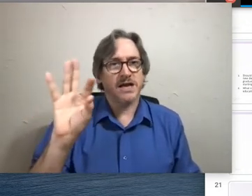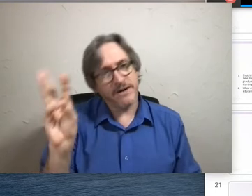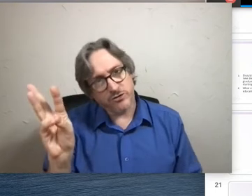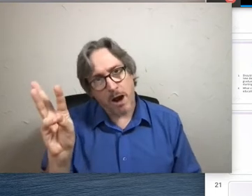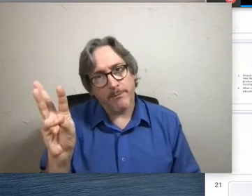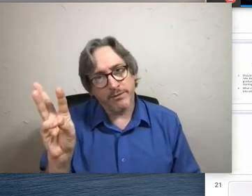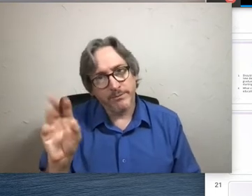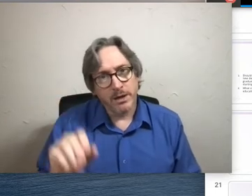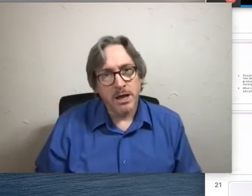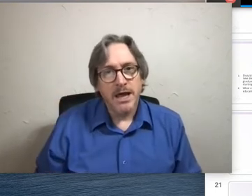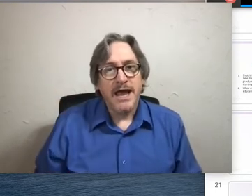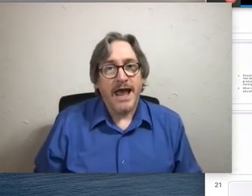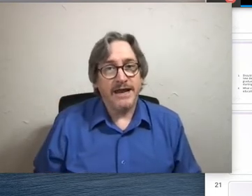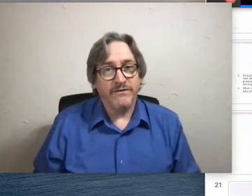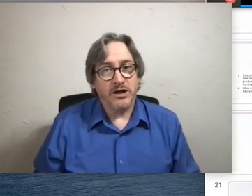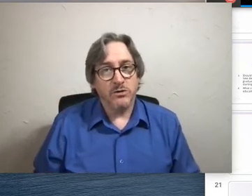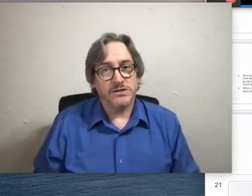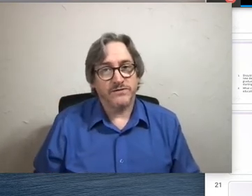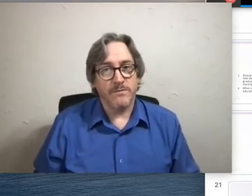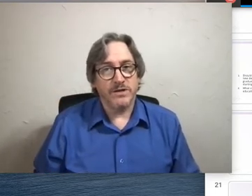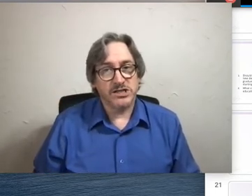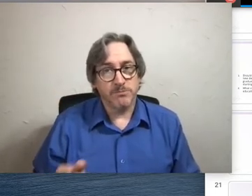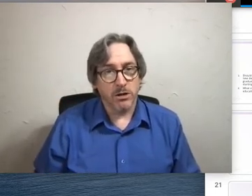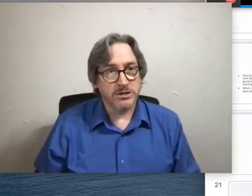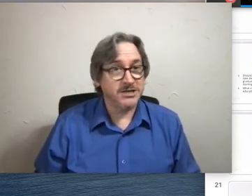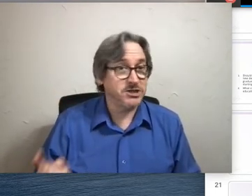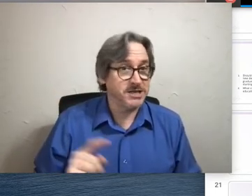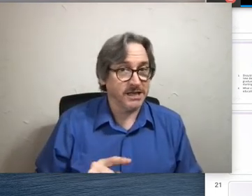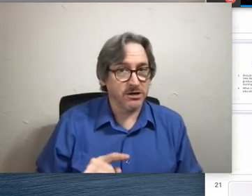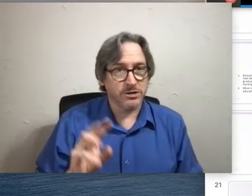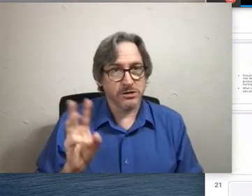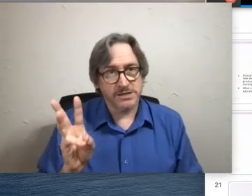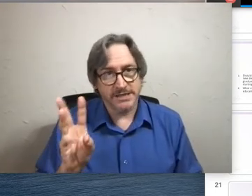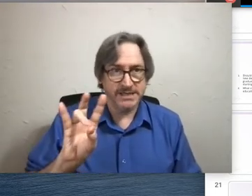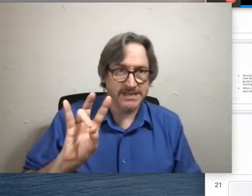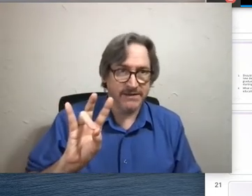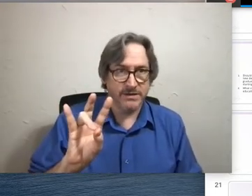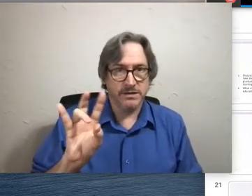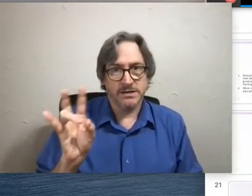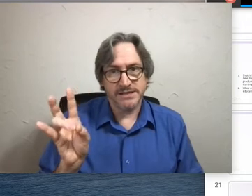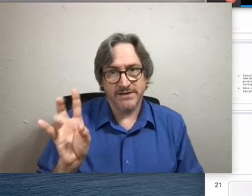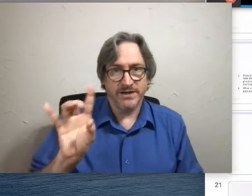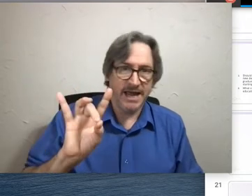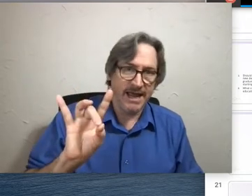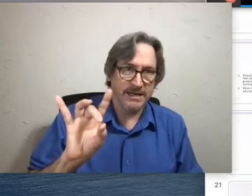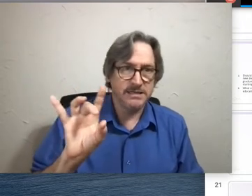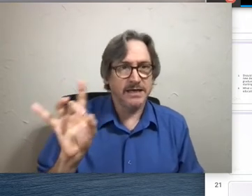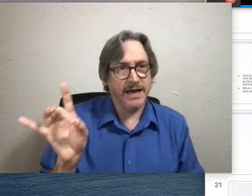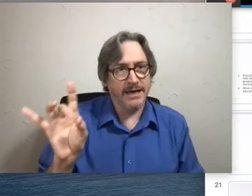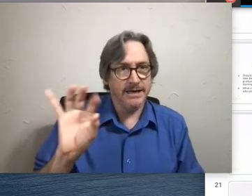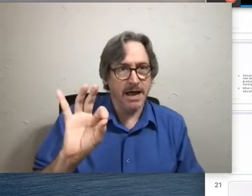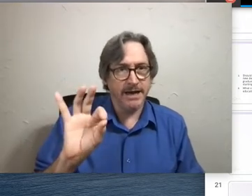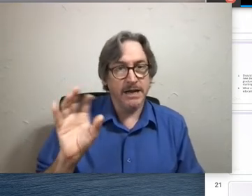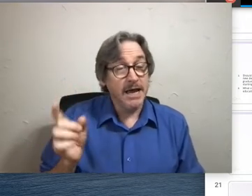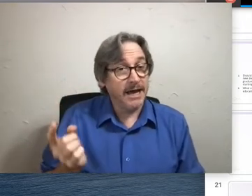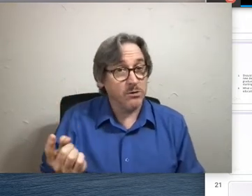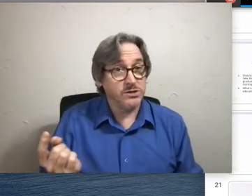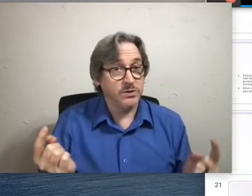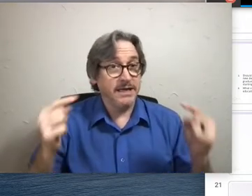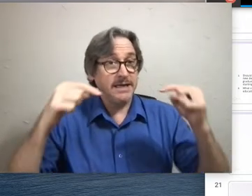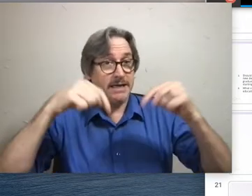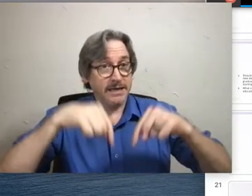It's a kind of drop. And if it goes from the smaller digit to the larger, 67, 78, 89,